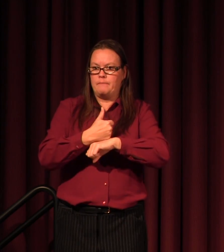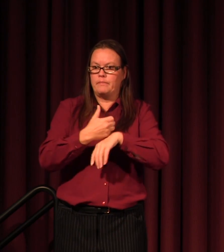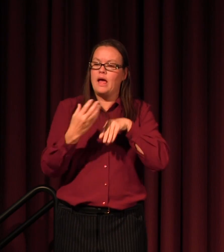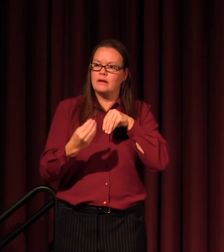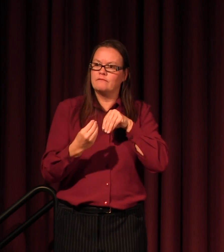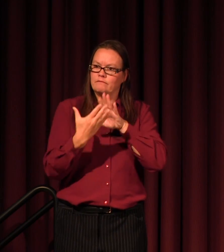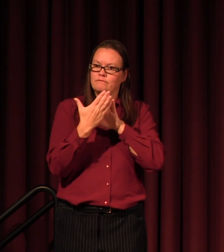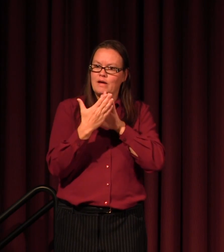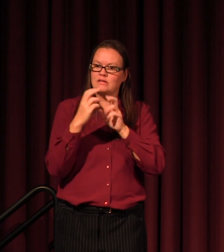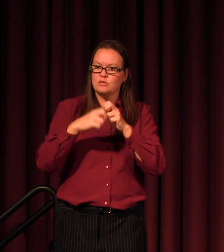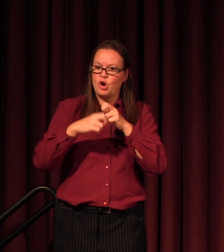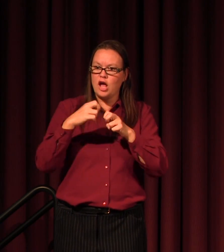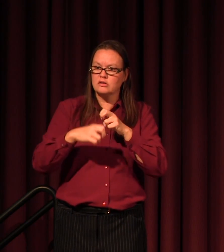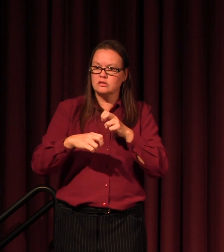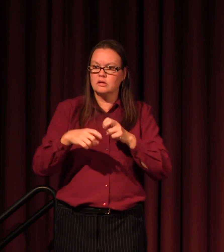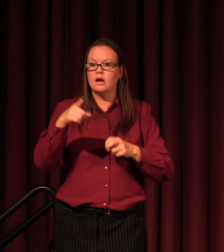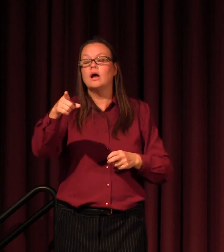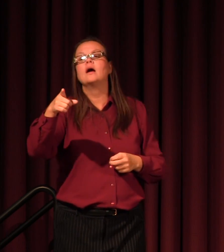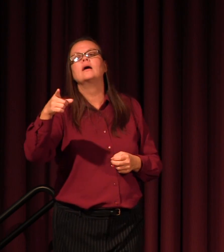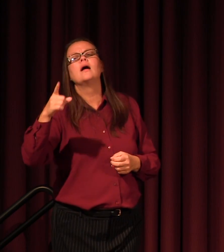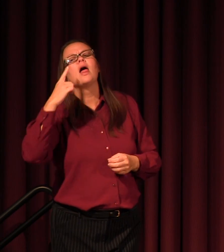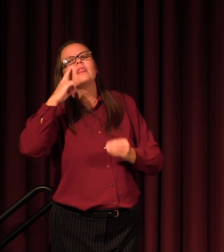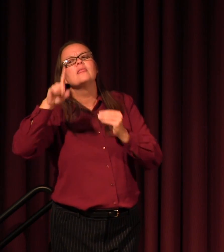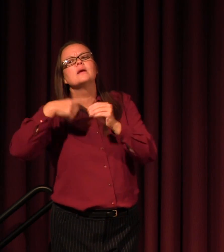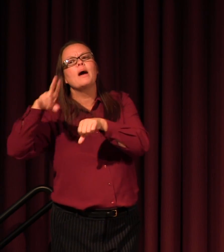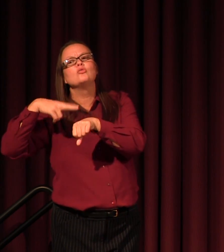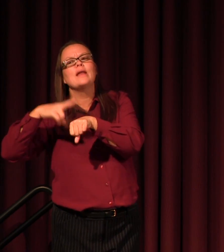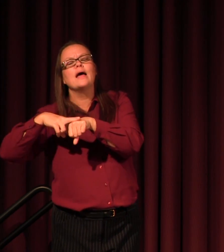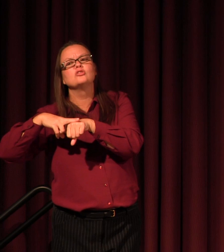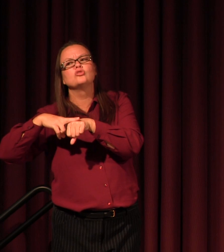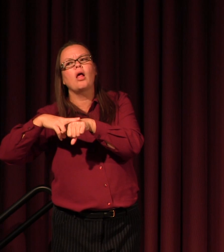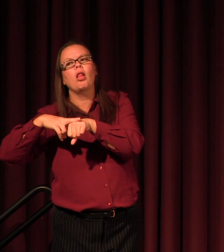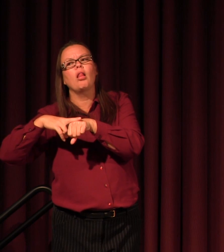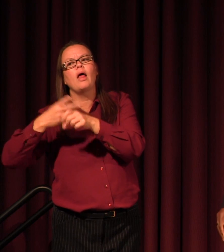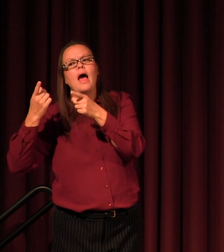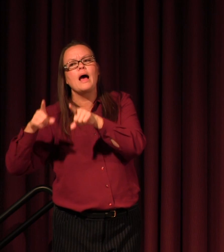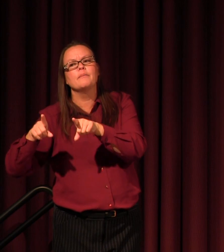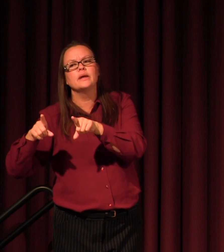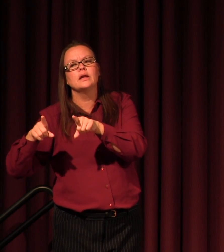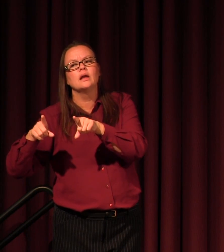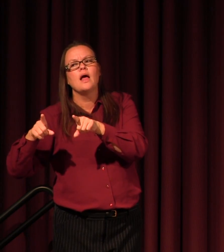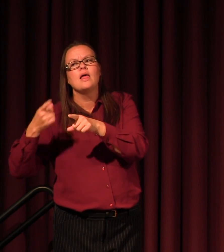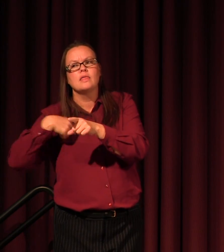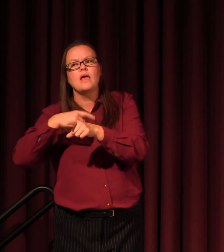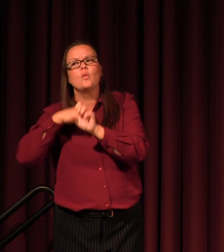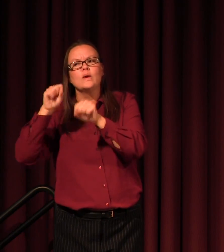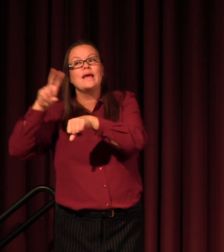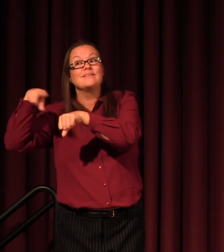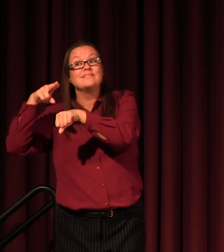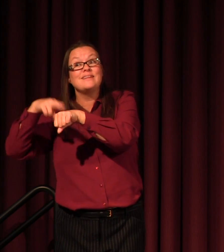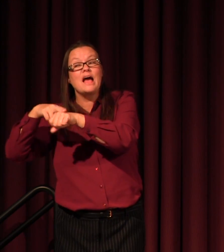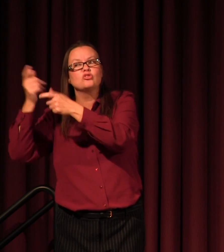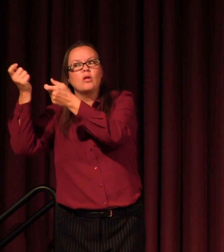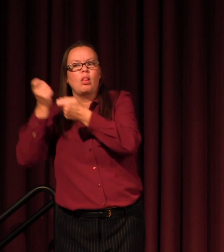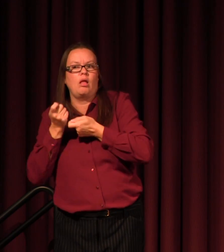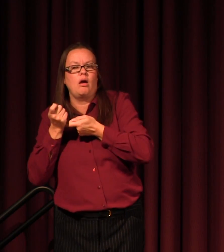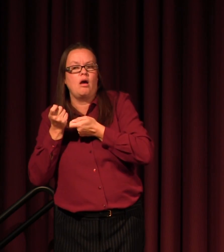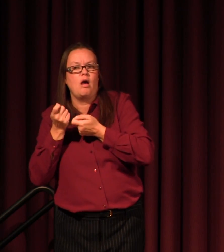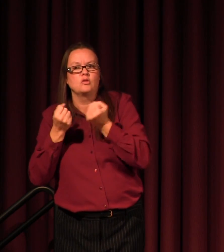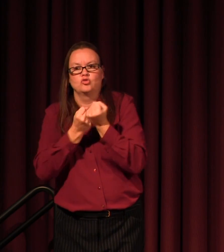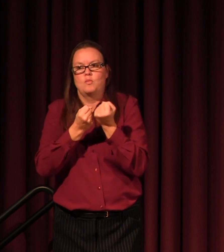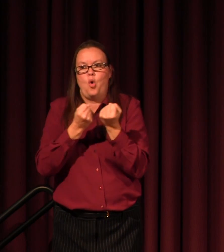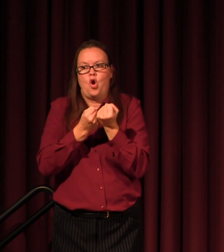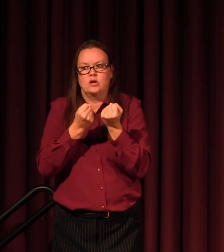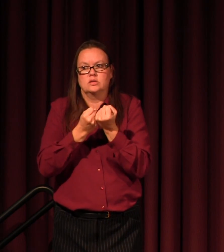things. Anything nationally or anything that you can see that could help or that's going to support us as